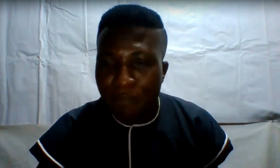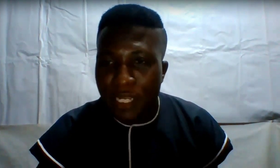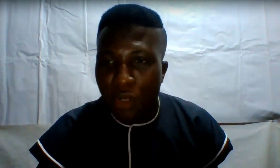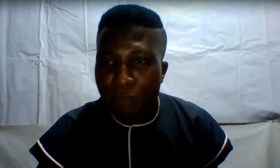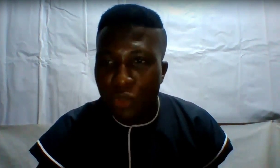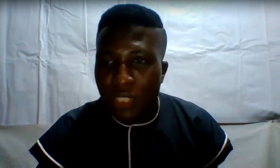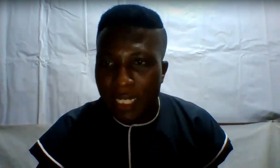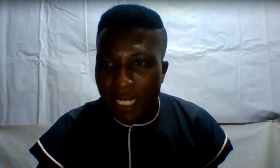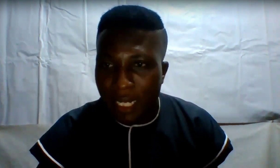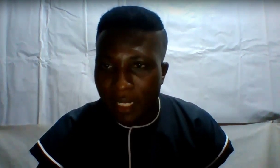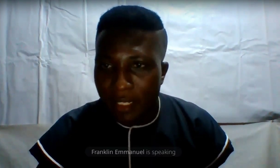So, what's the full name?